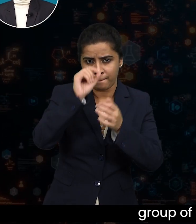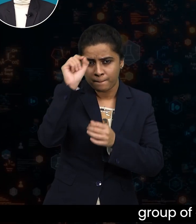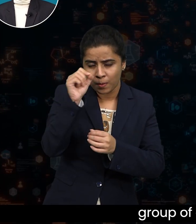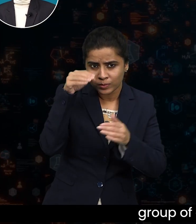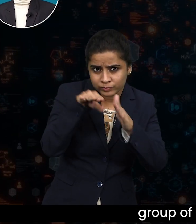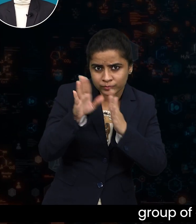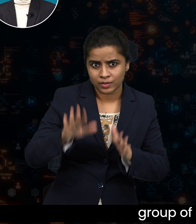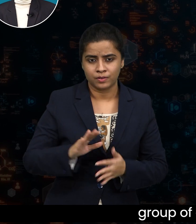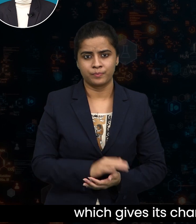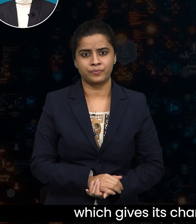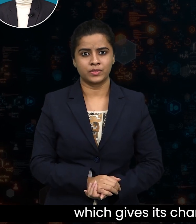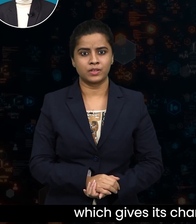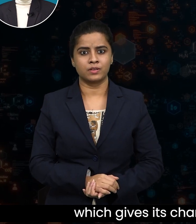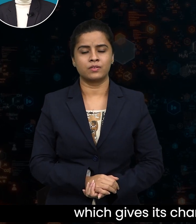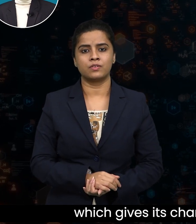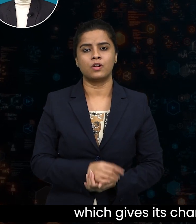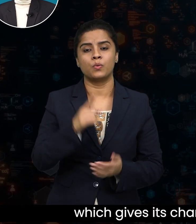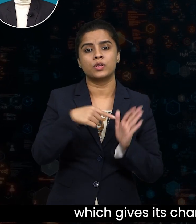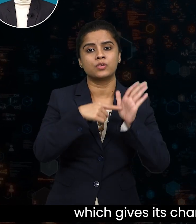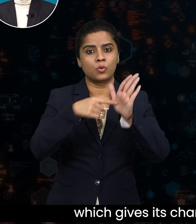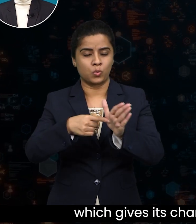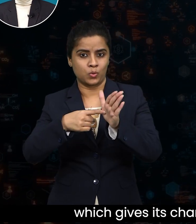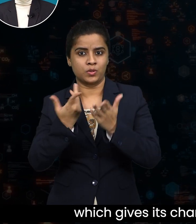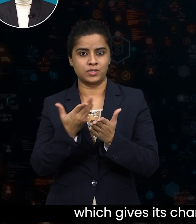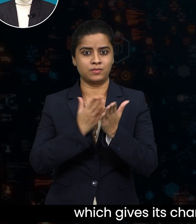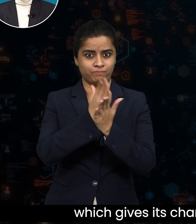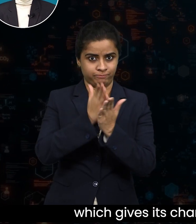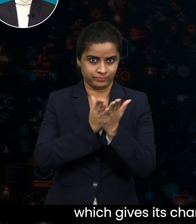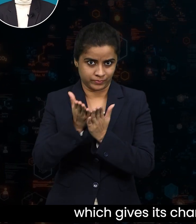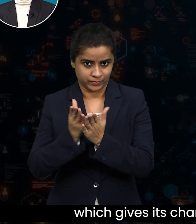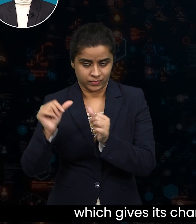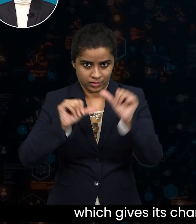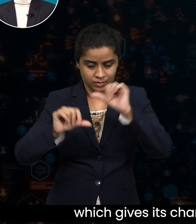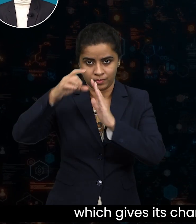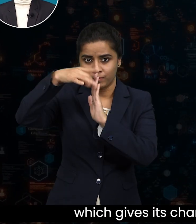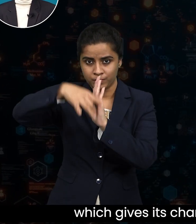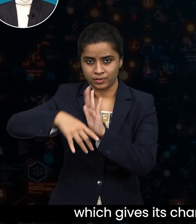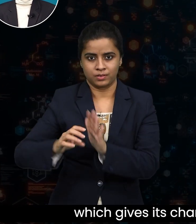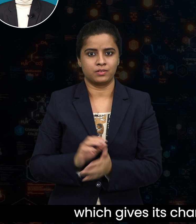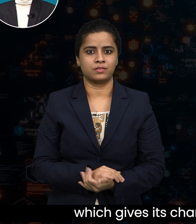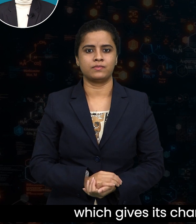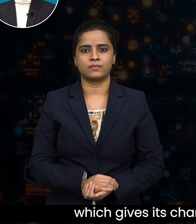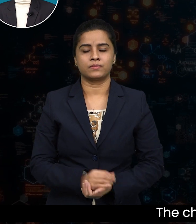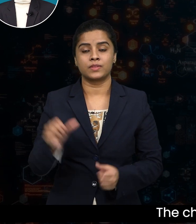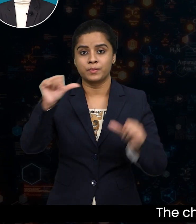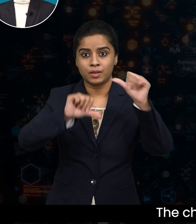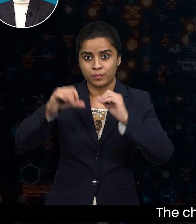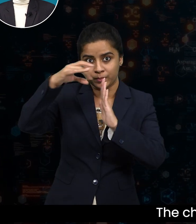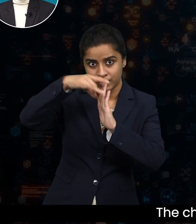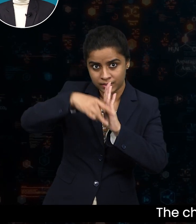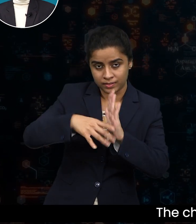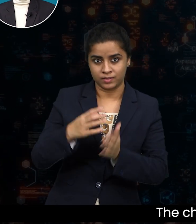molecule which gives its characteristic chemical properties. The